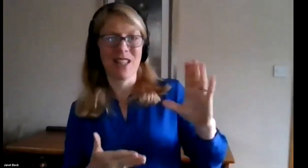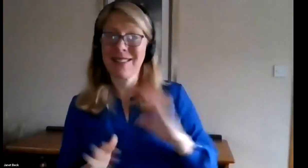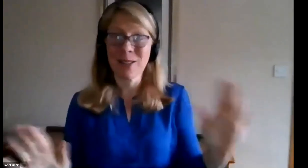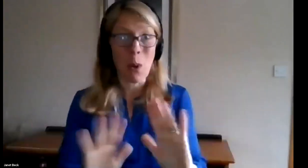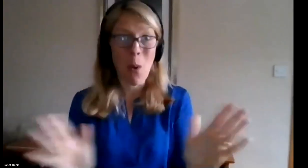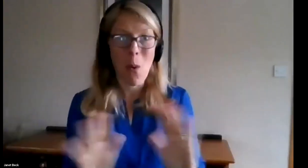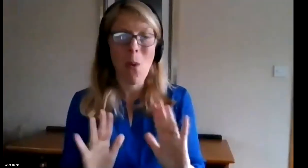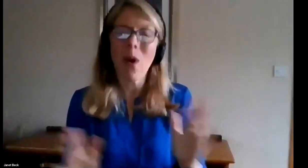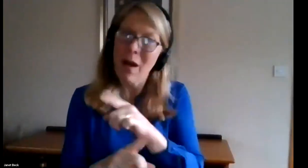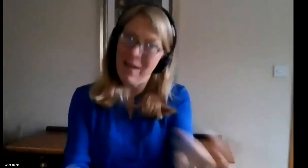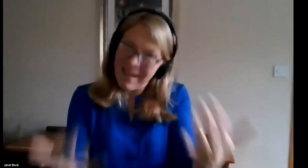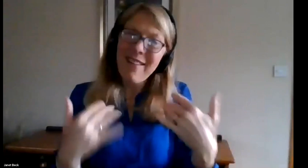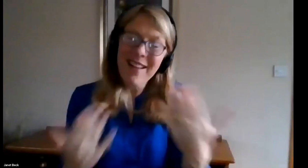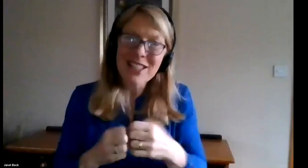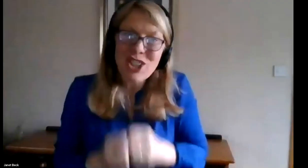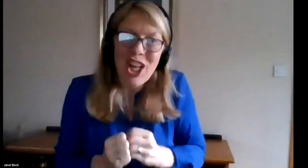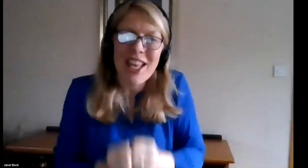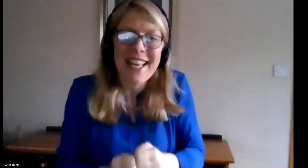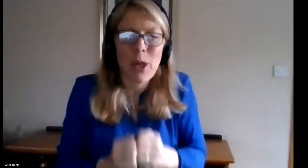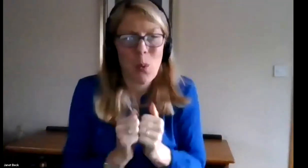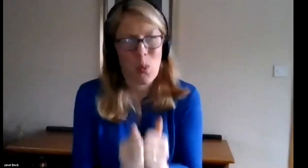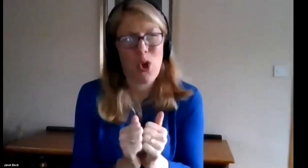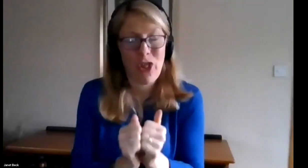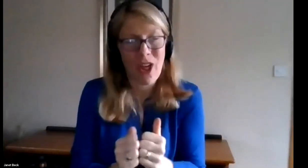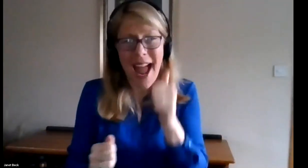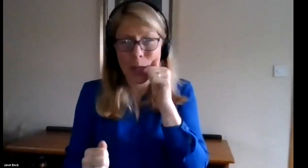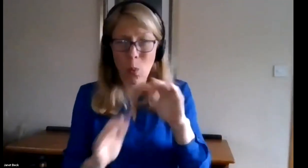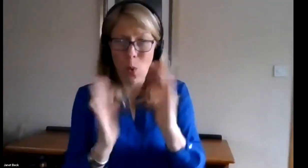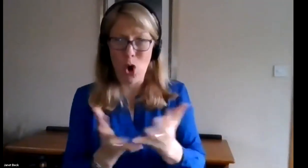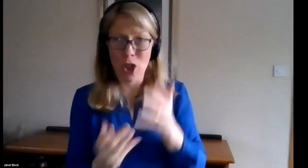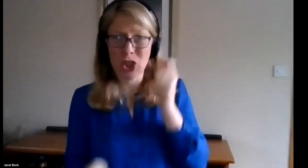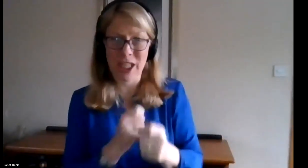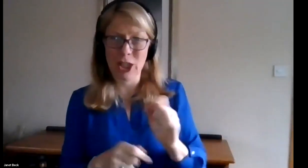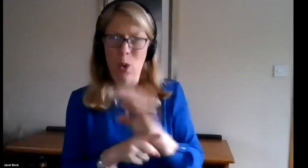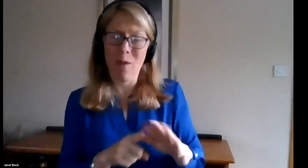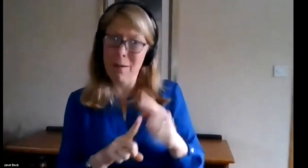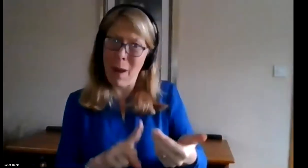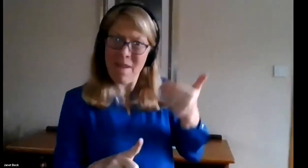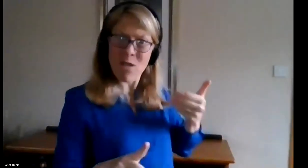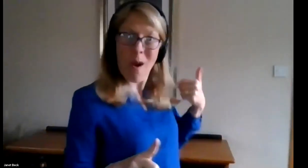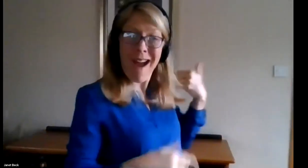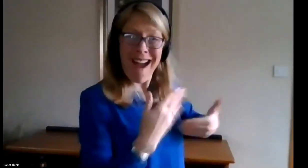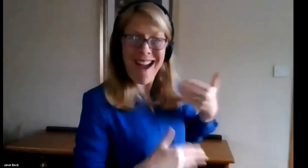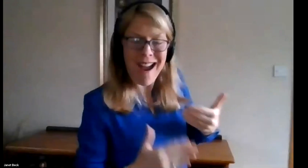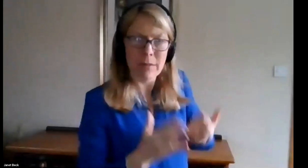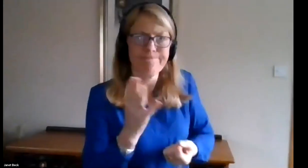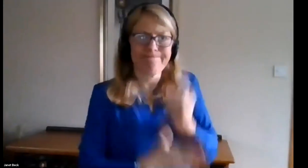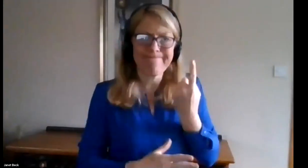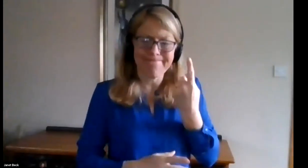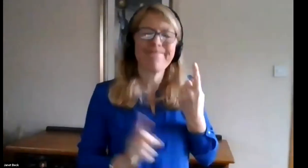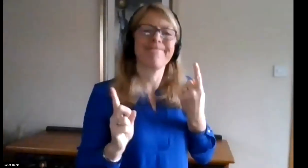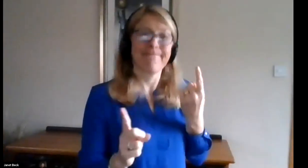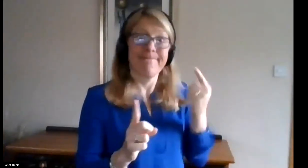pandemic outbreak, global outbreak. I just wanted to stress that there are